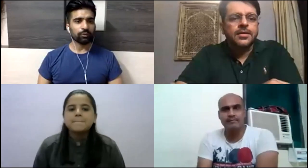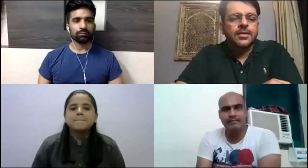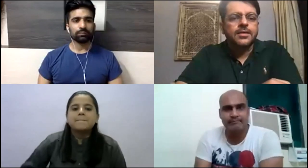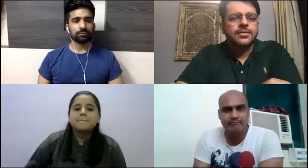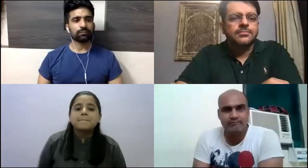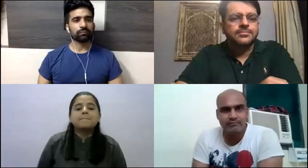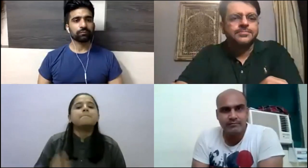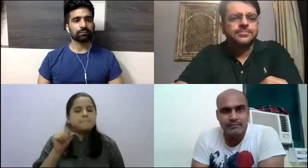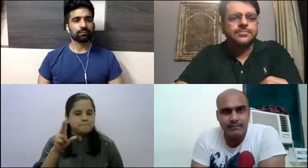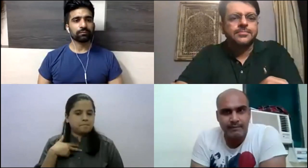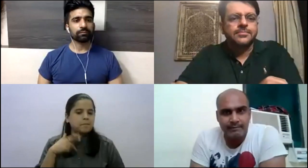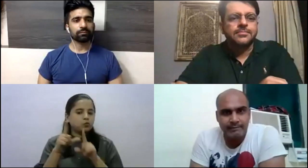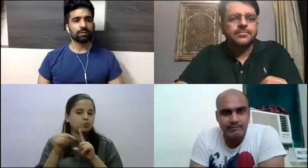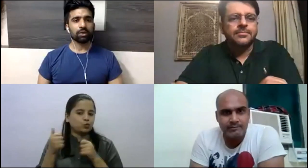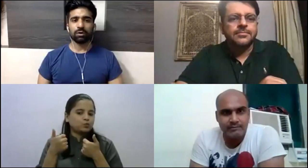Can do.